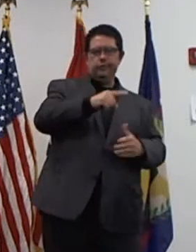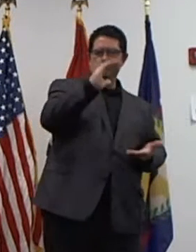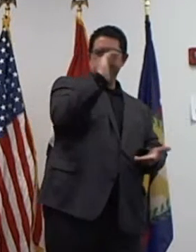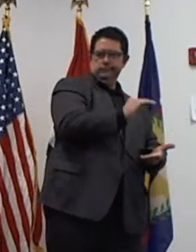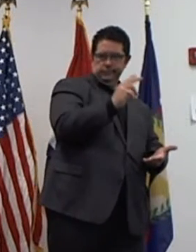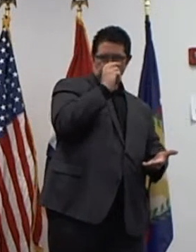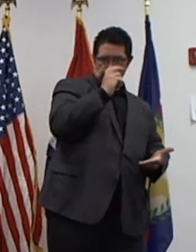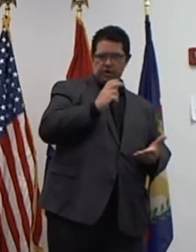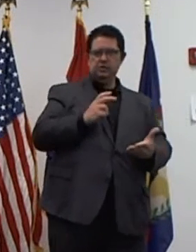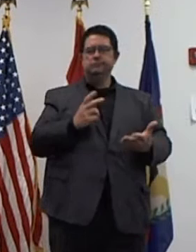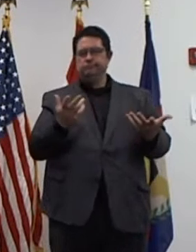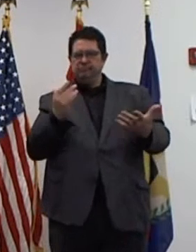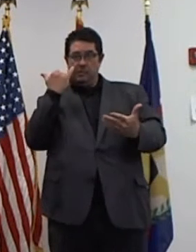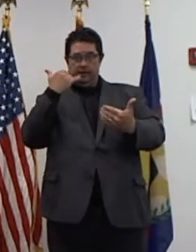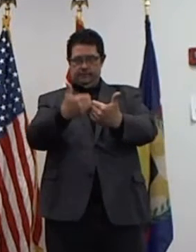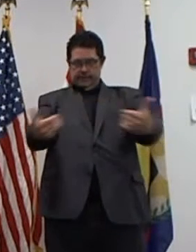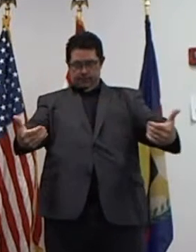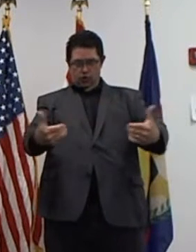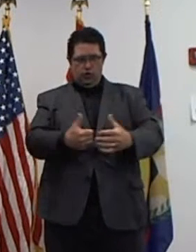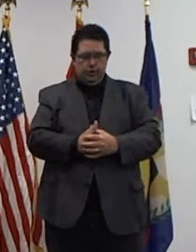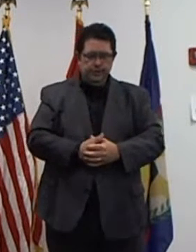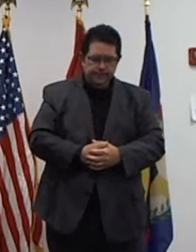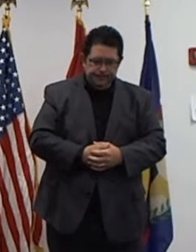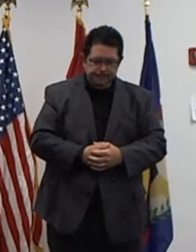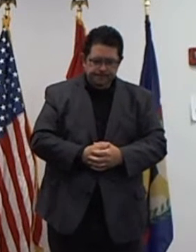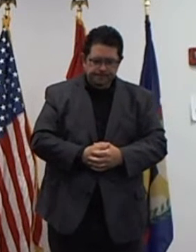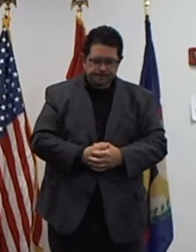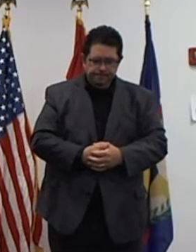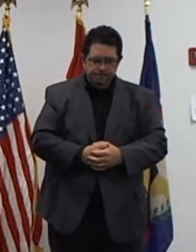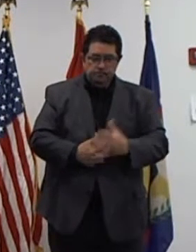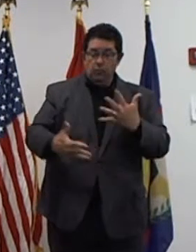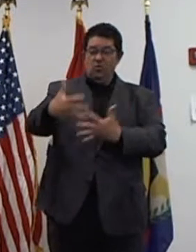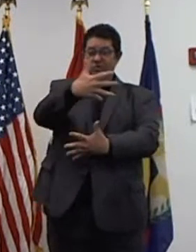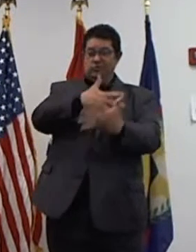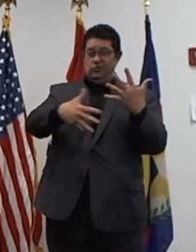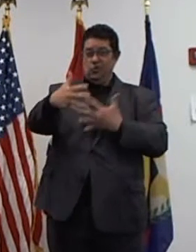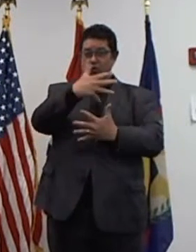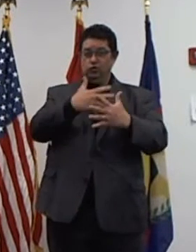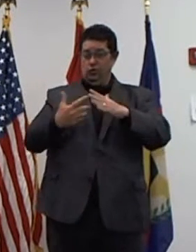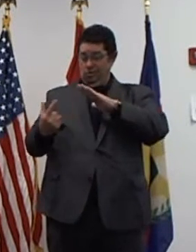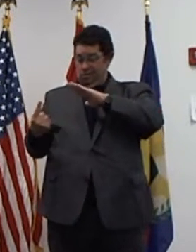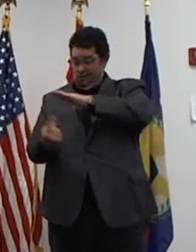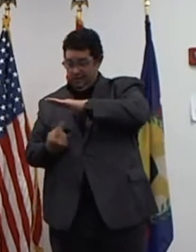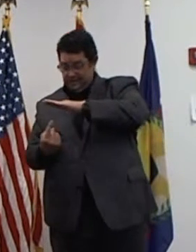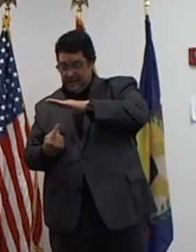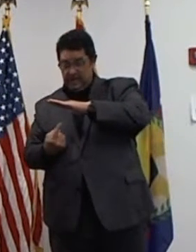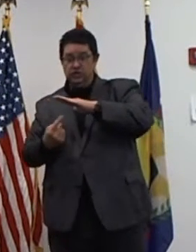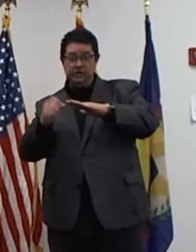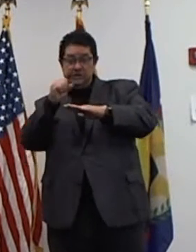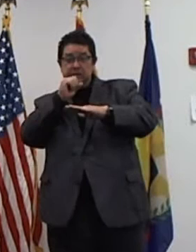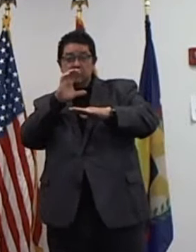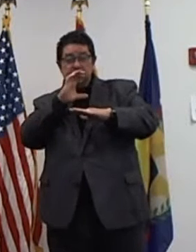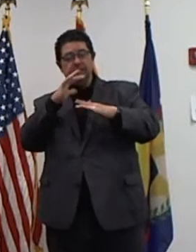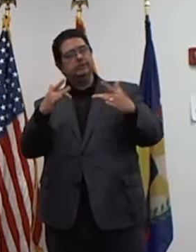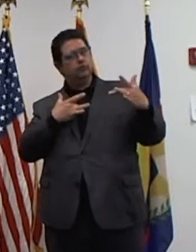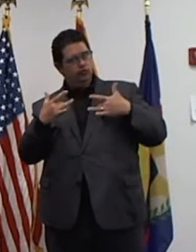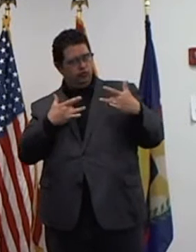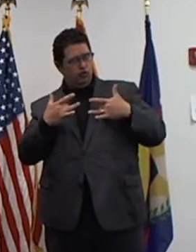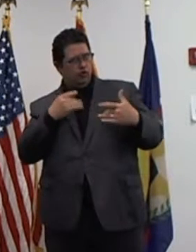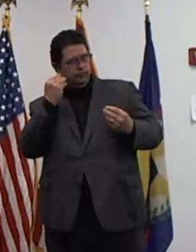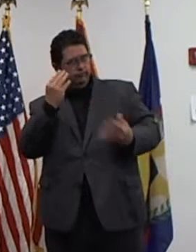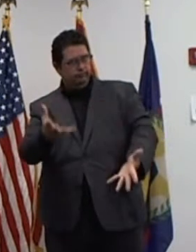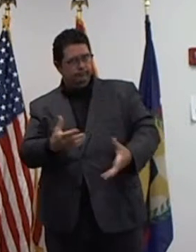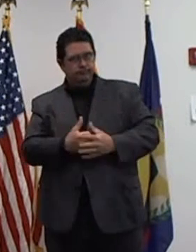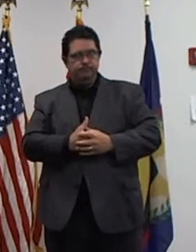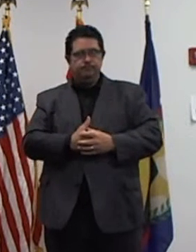those common areas. The social isolation of seniors is a concern, and we're going to